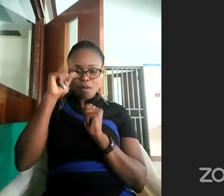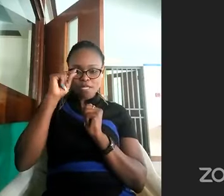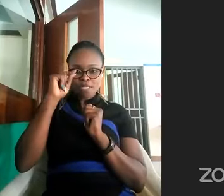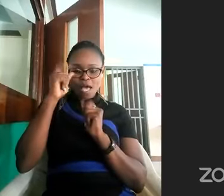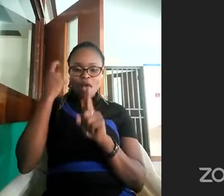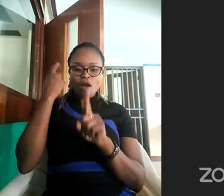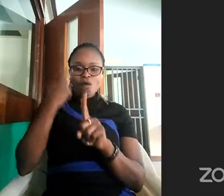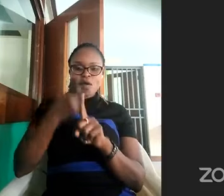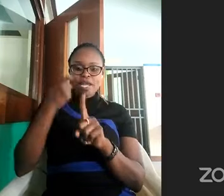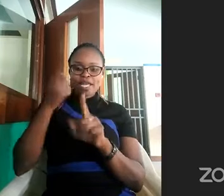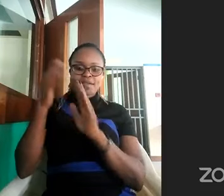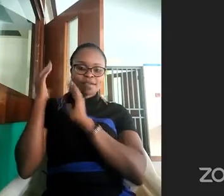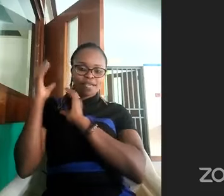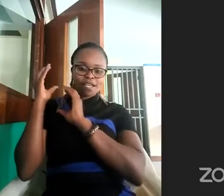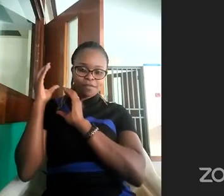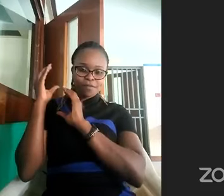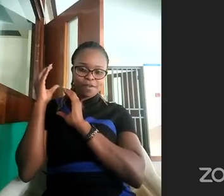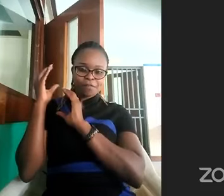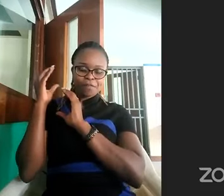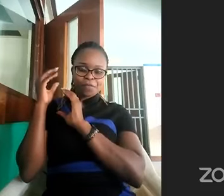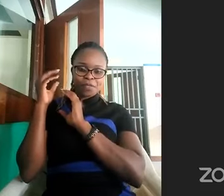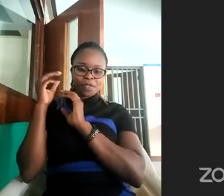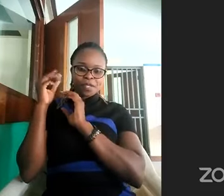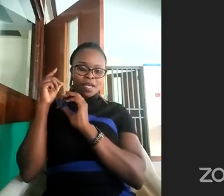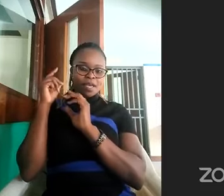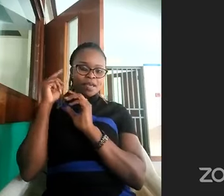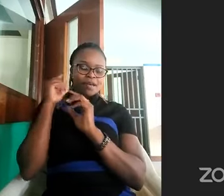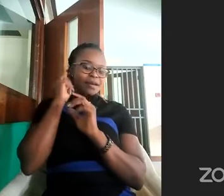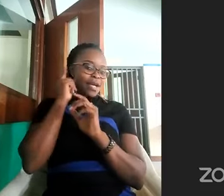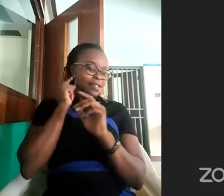Kilifi, Kajiado, Kakamega, Kisumu,